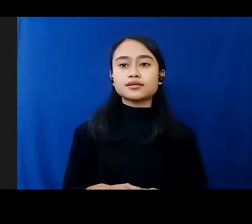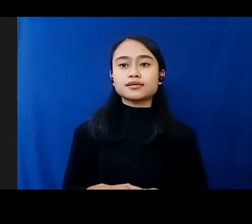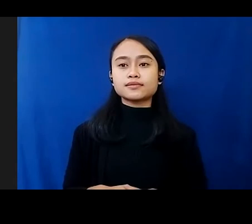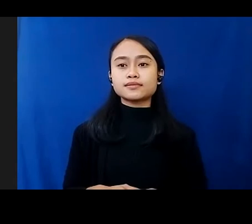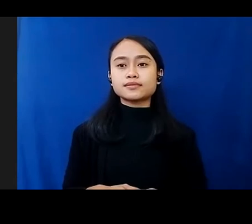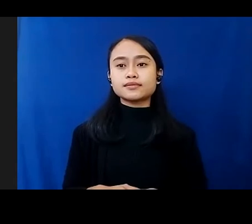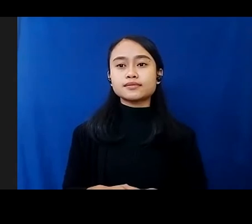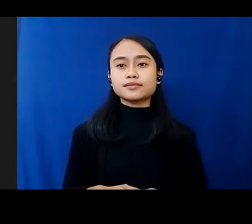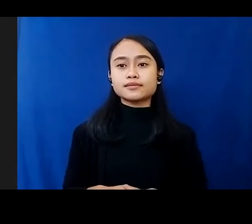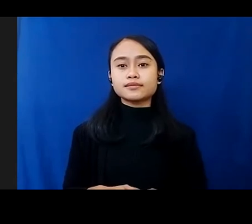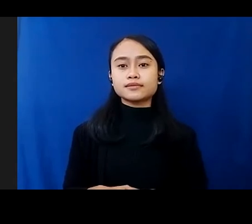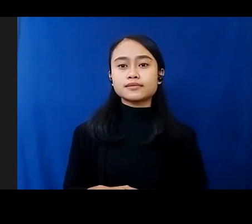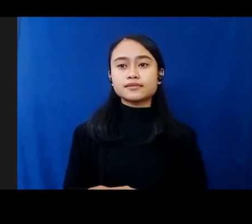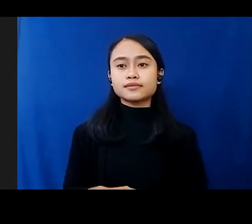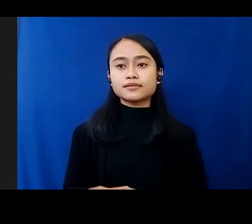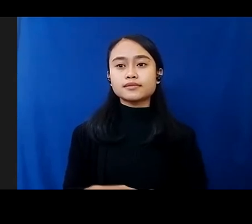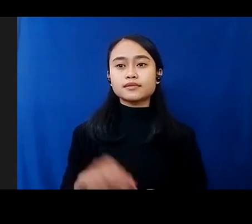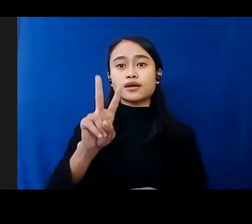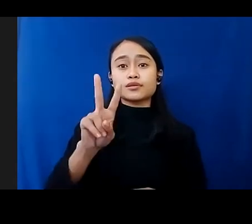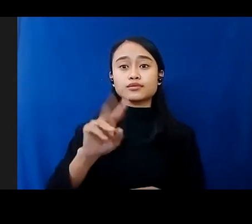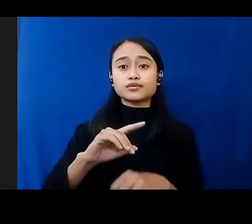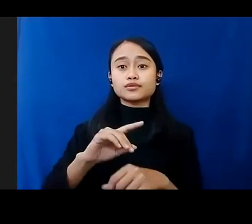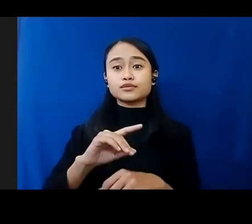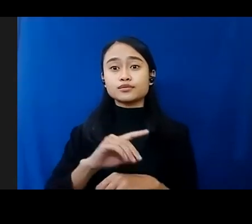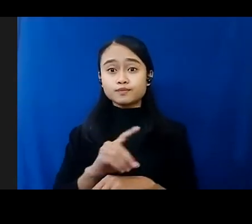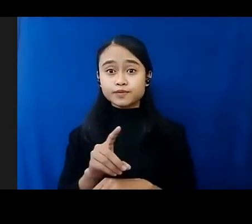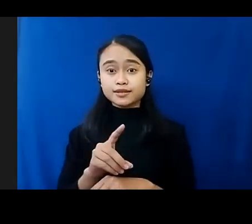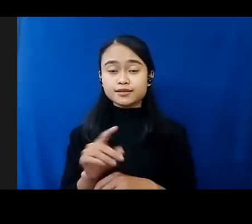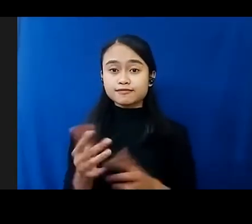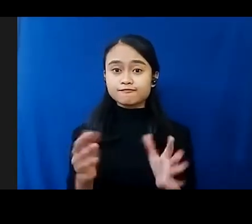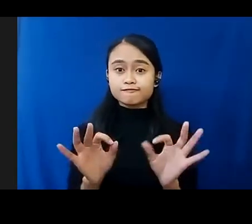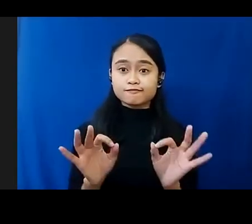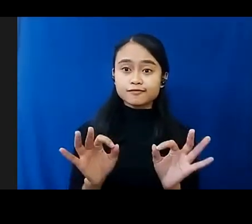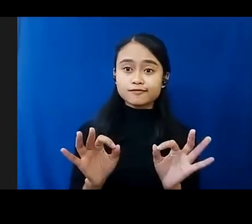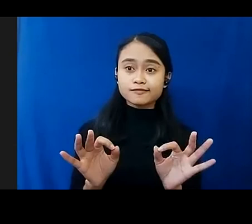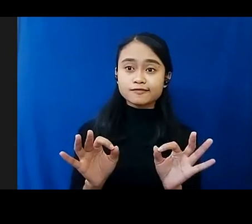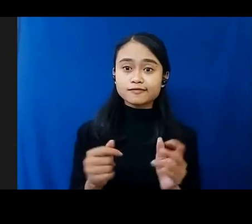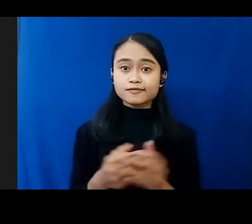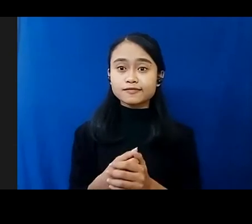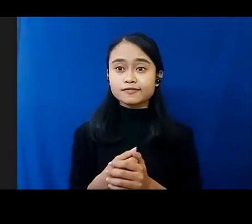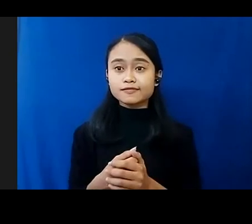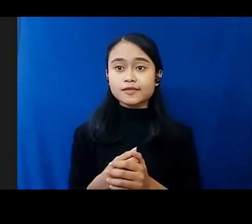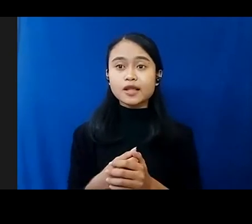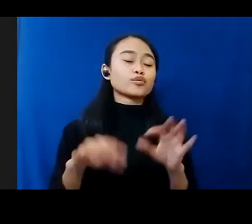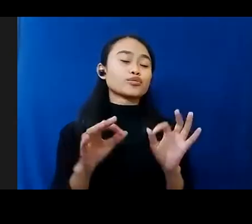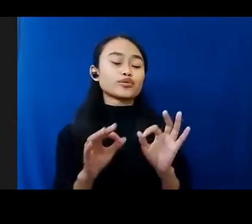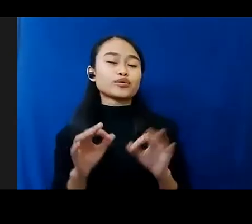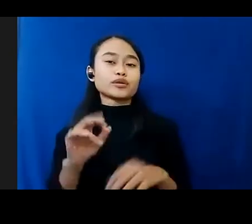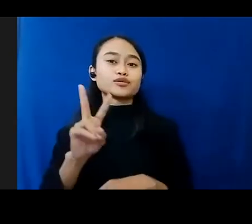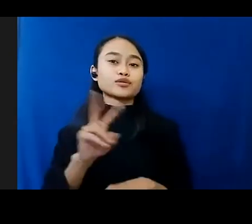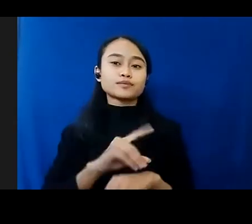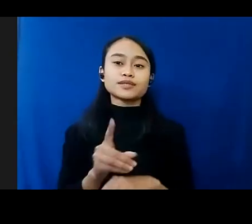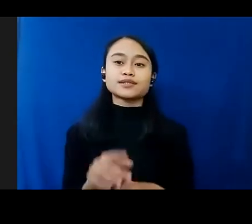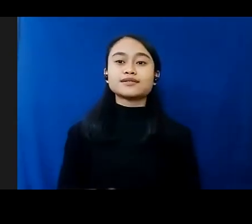More Minutes Two More Minutes Oh Wow Okay So Running Online Digital Safety Campaigns Is Really Important